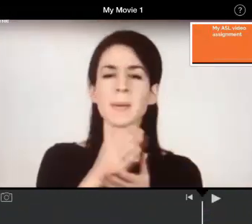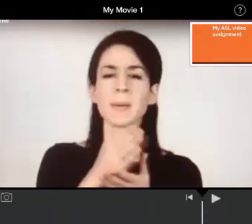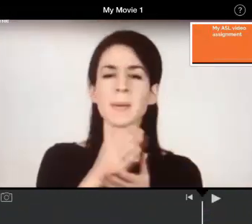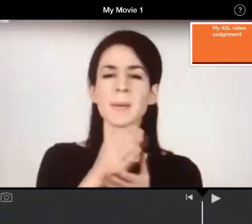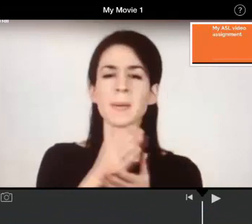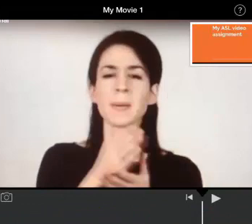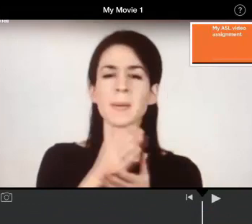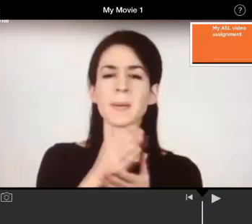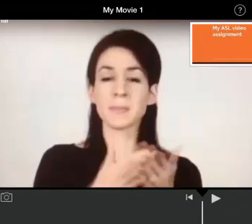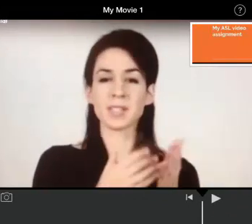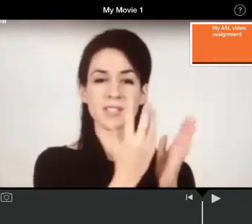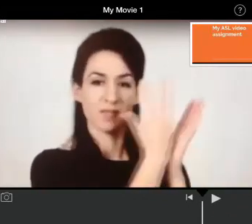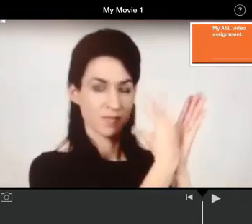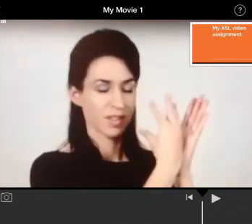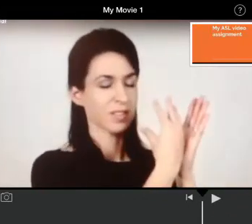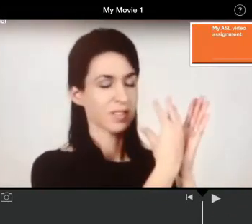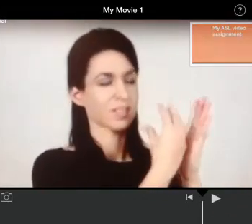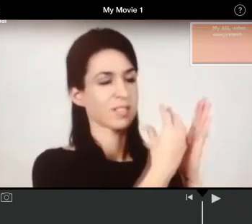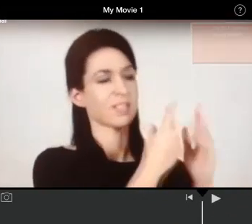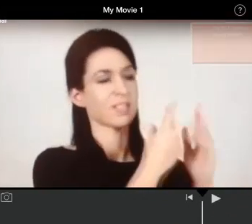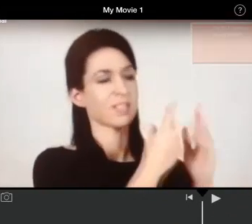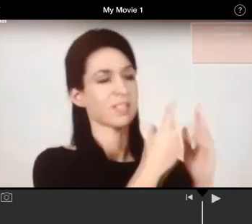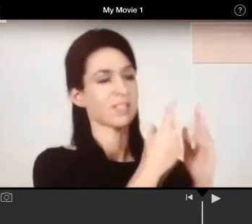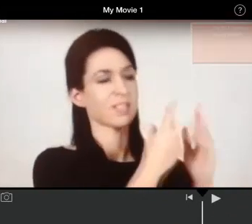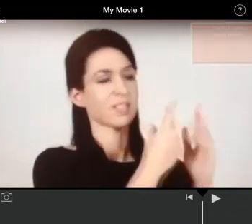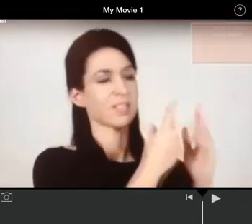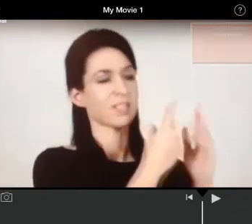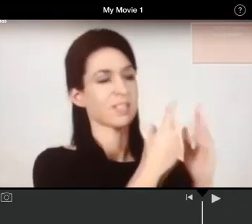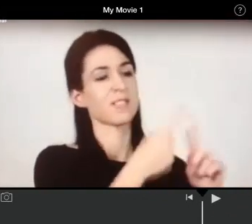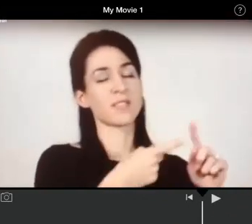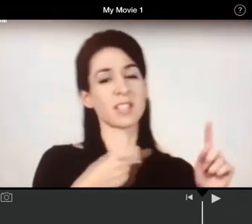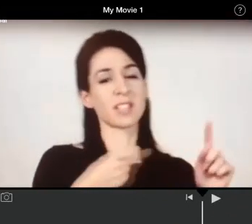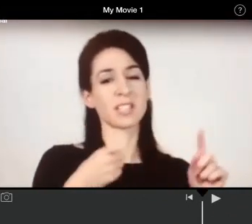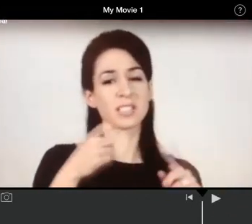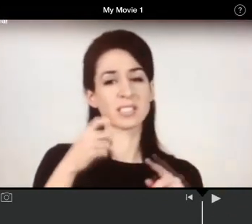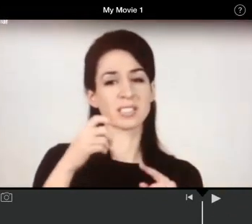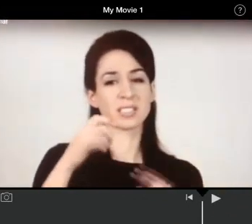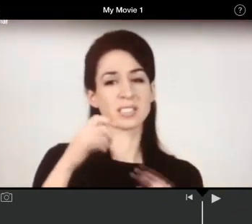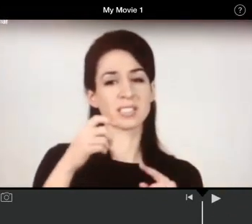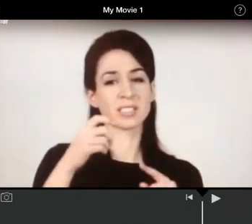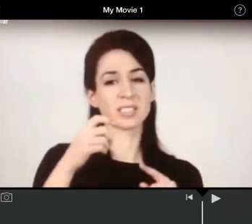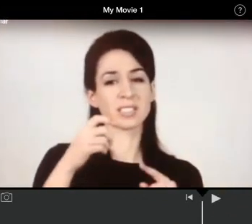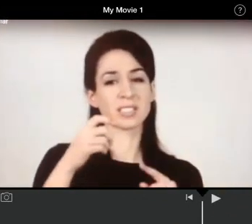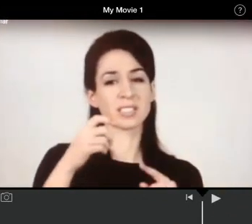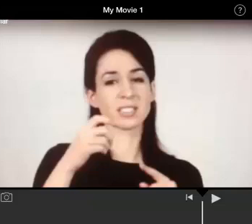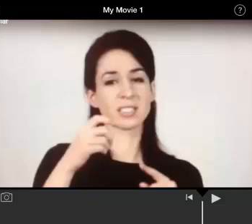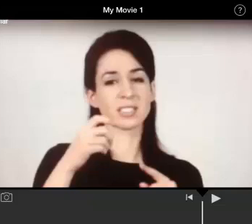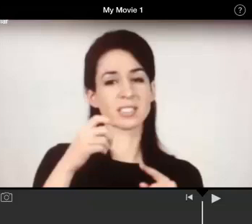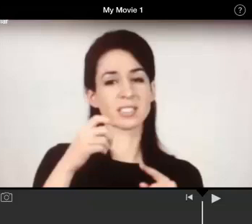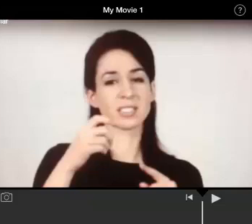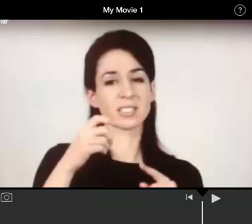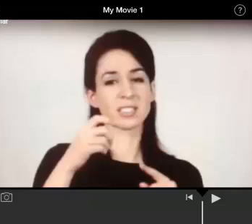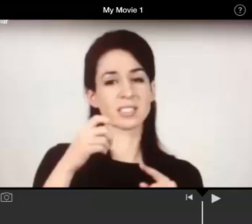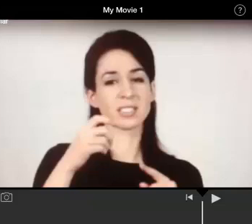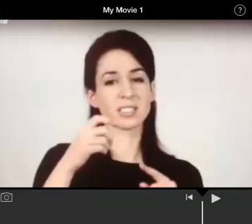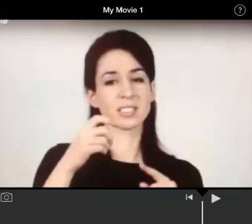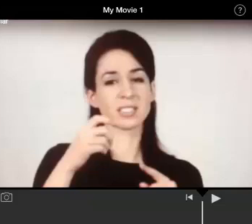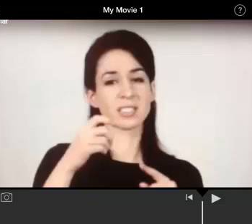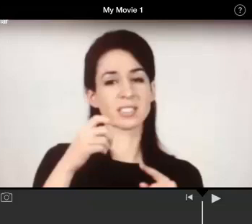watch and rewatch or just pan like that. So if I come down a little bit farther and I want my next video to show here, I'm